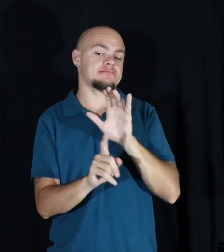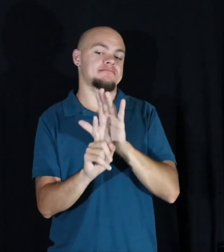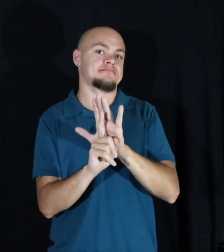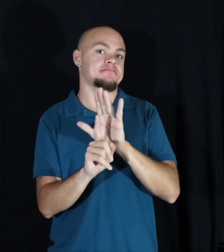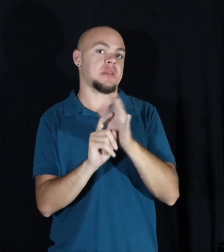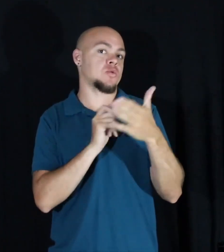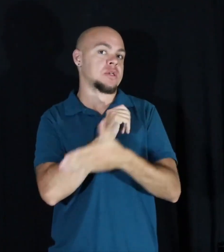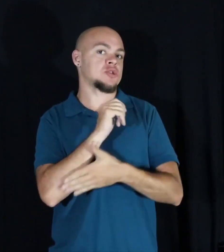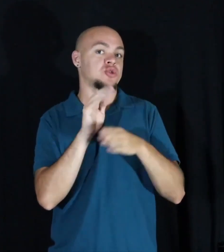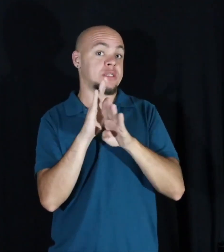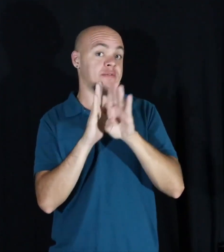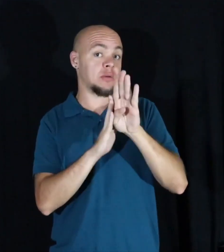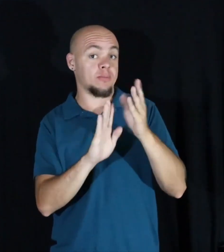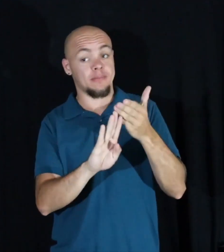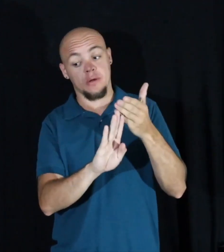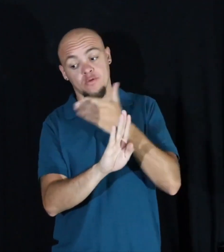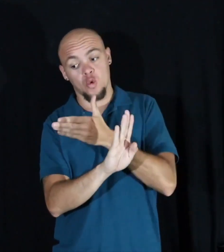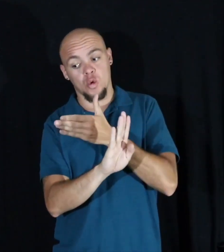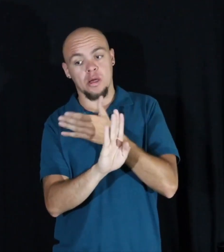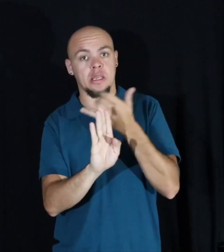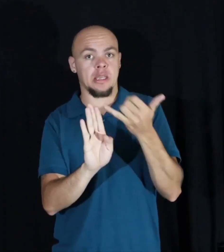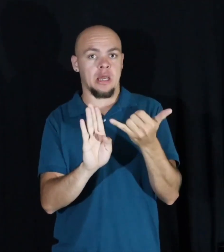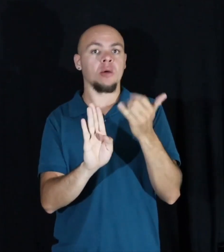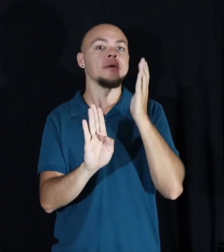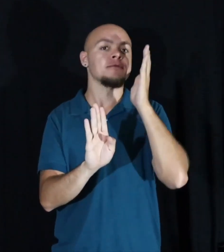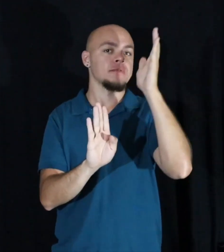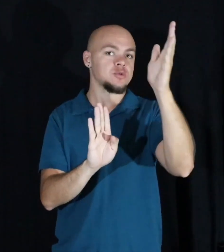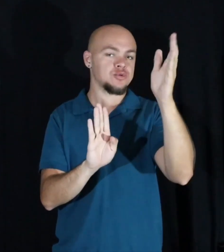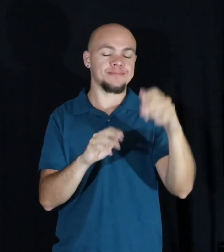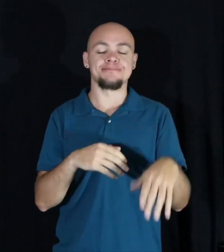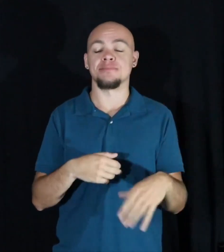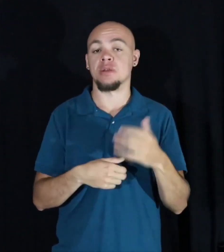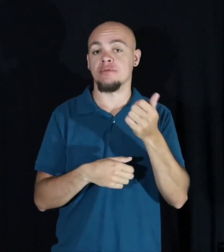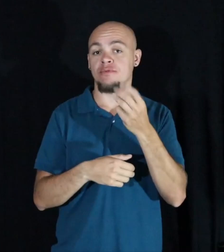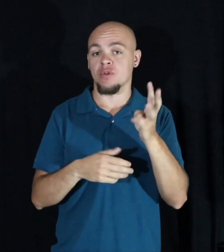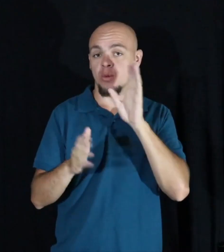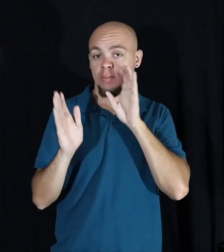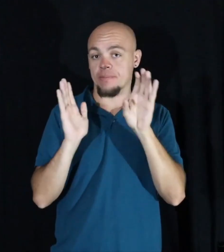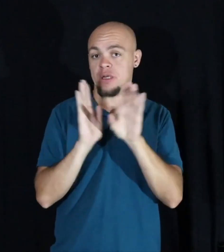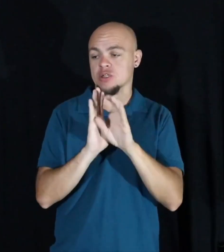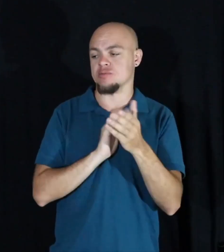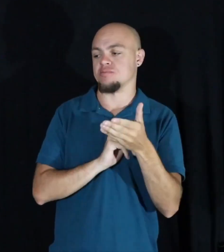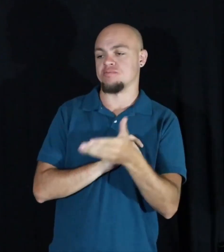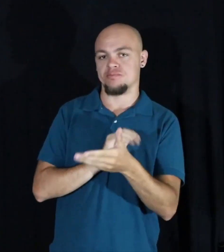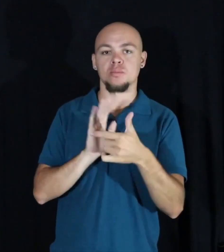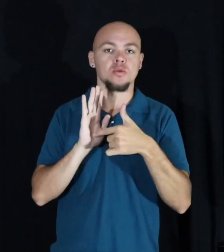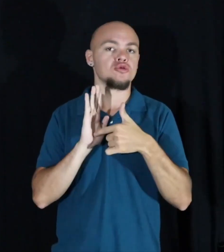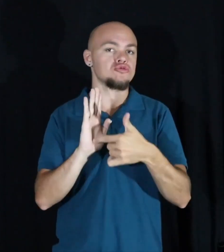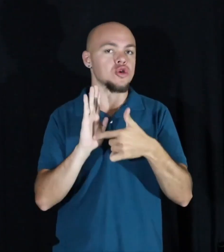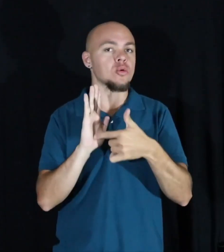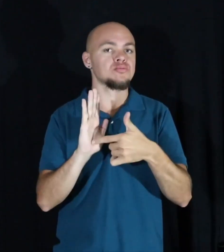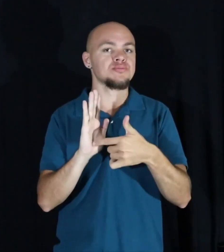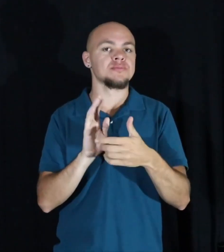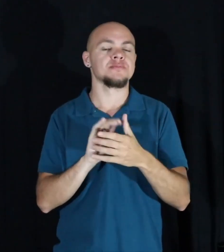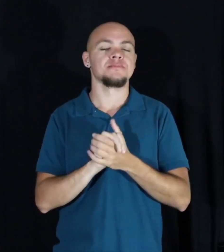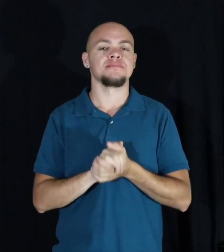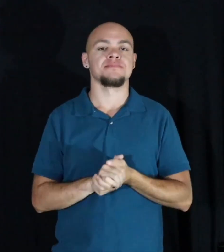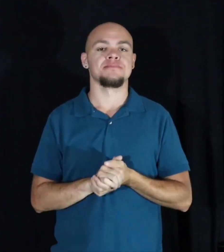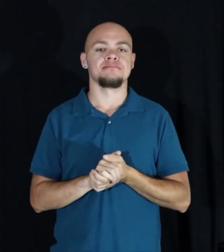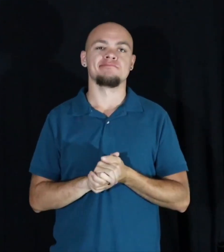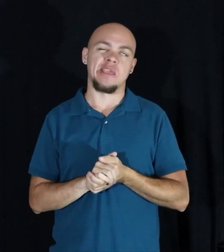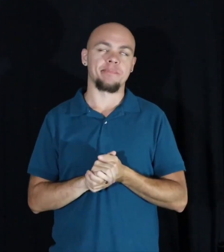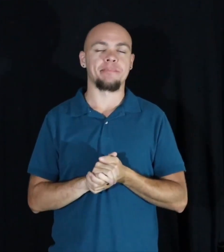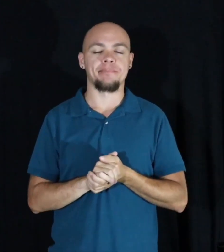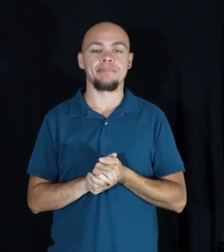it is, and where it's going. To start by this, we're going to look at a few pictures to kind of, so I can, yeah. So